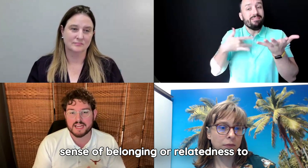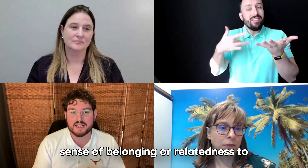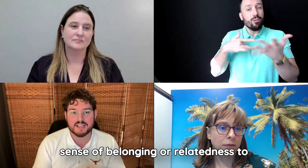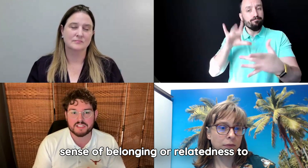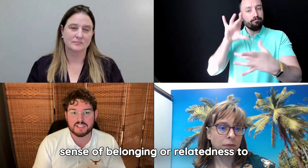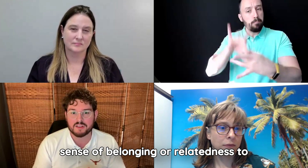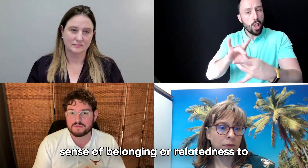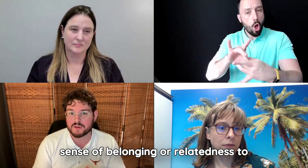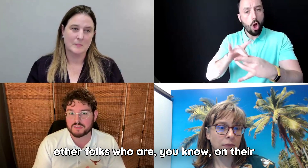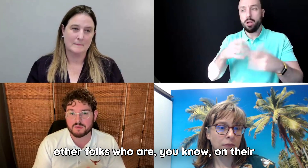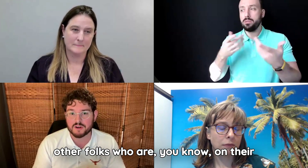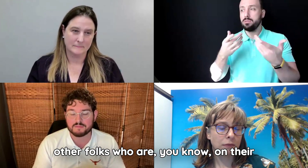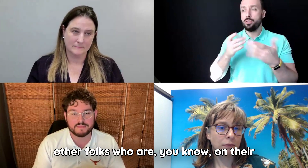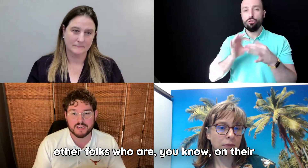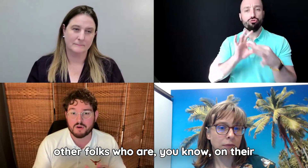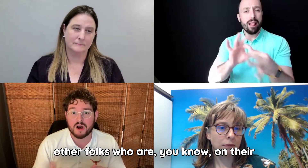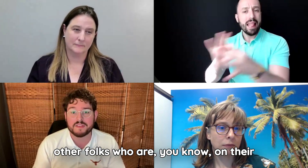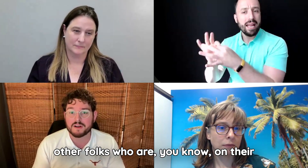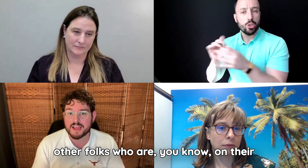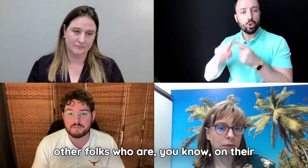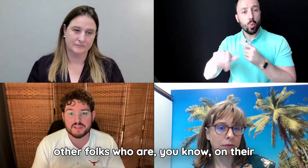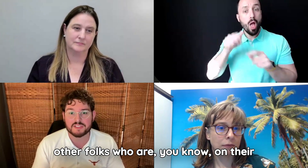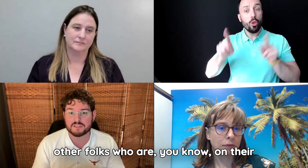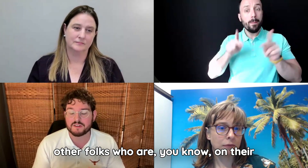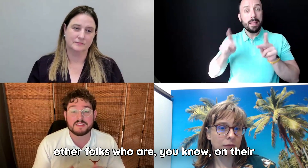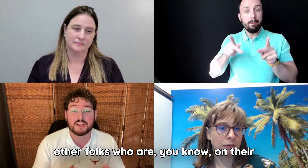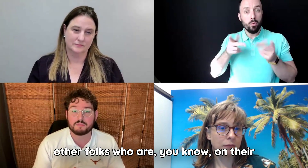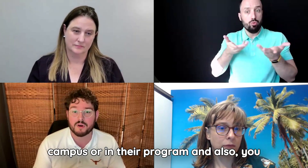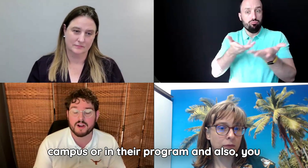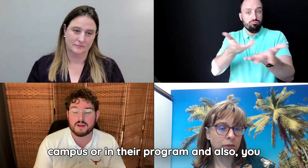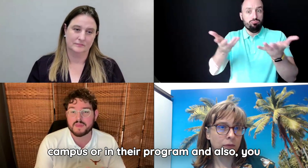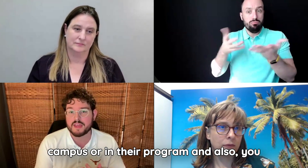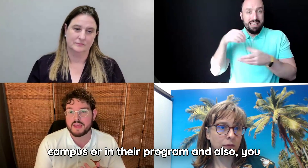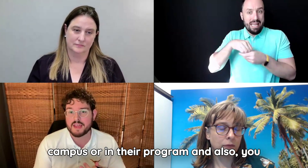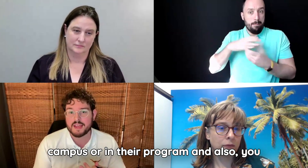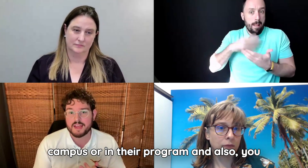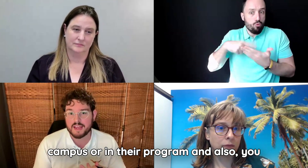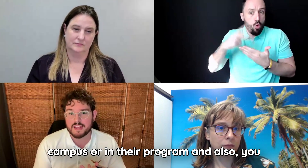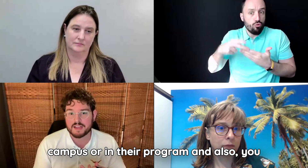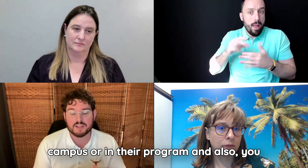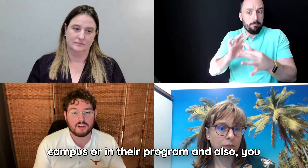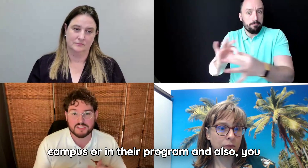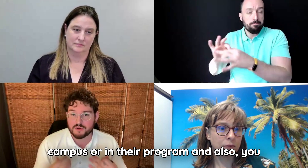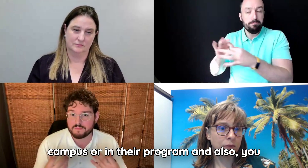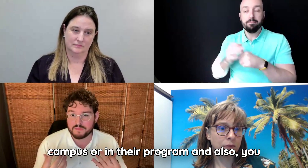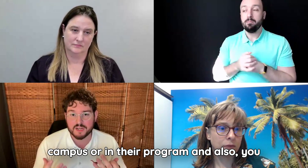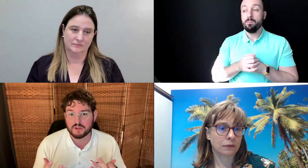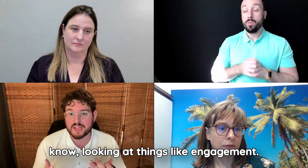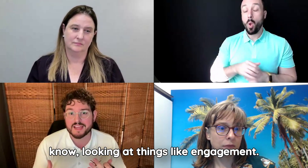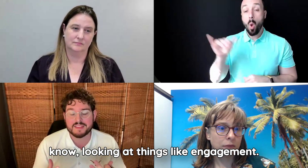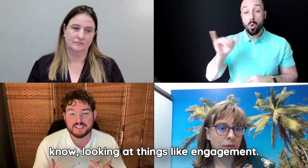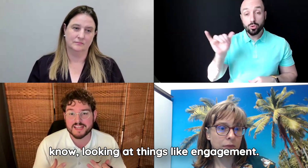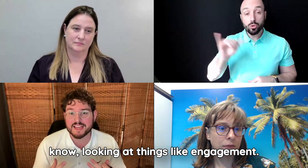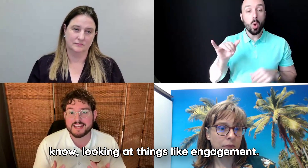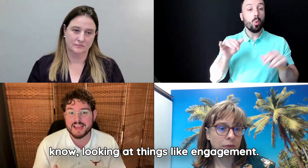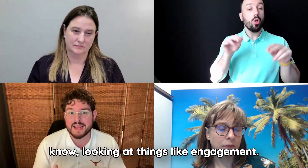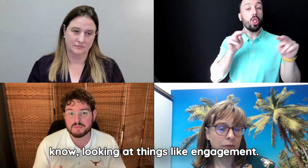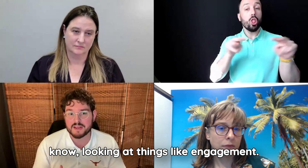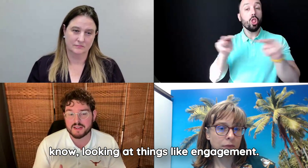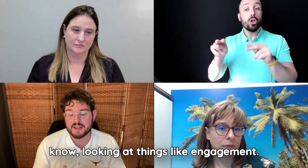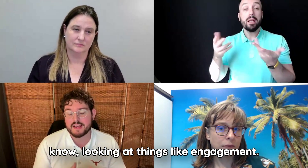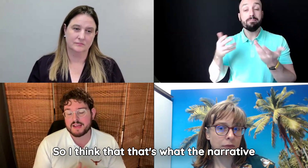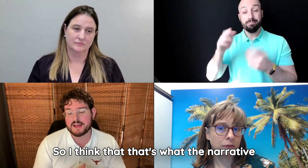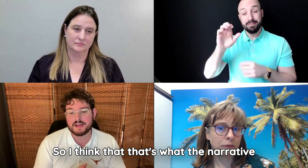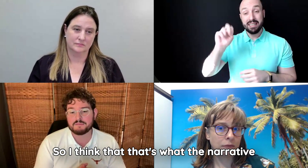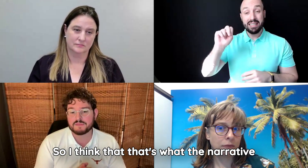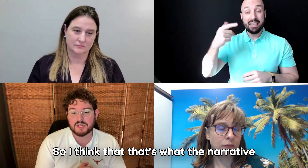or relatedness to other folks who are, on their campus or in their program. And also, looking at things like